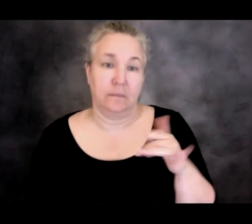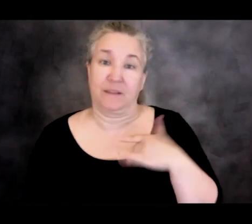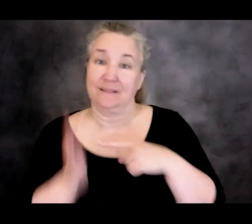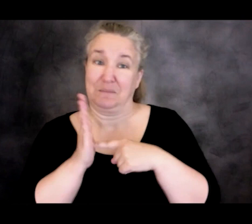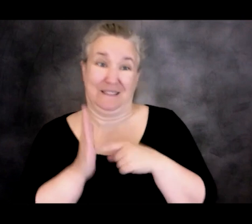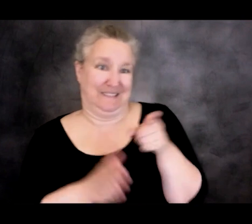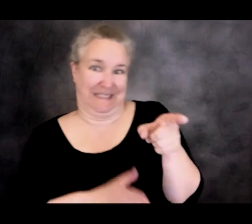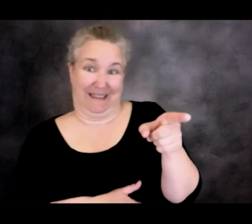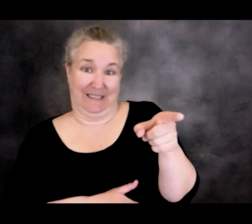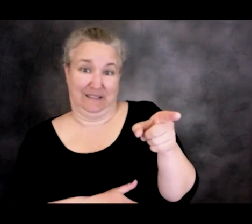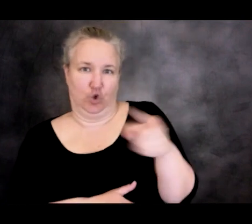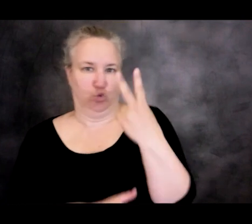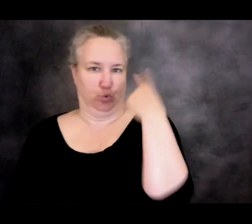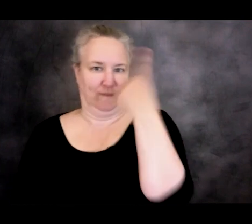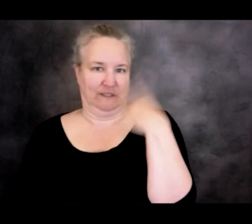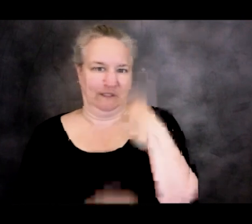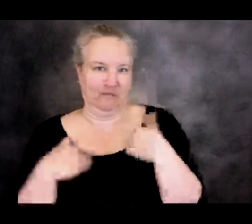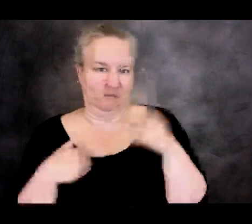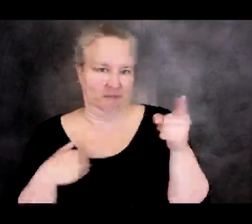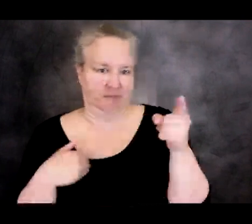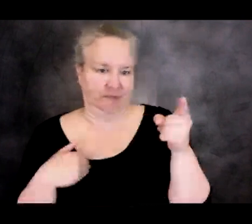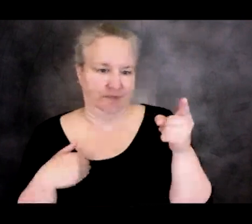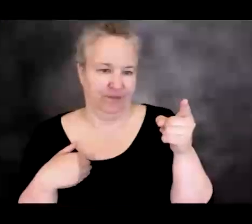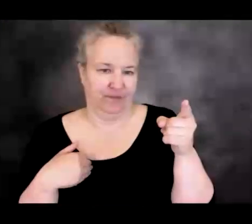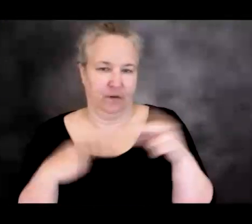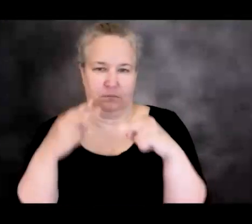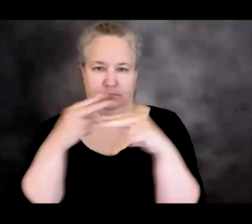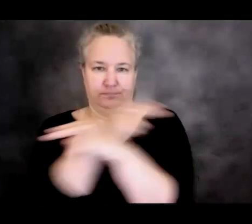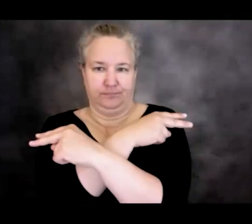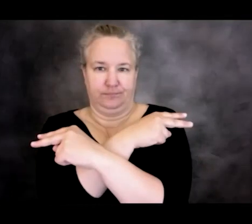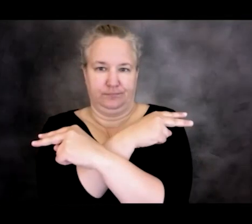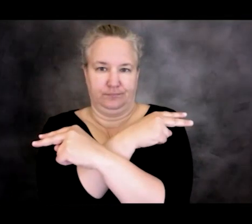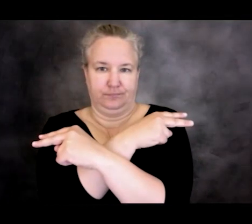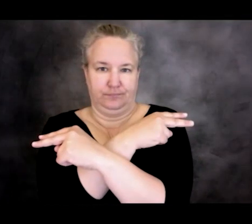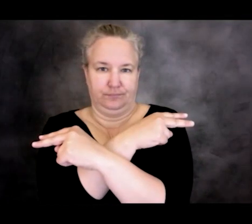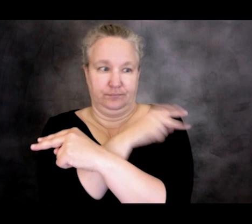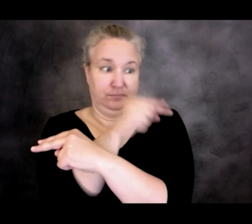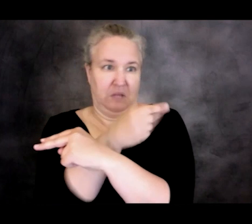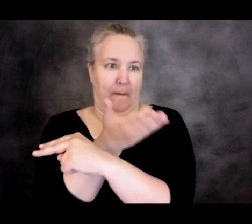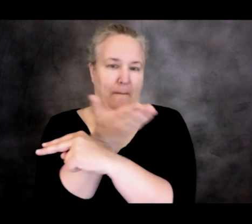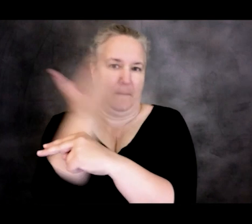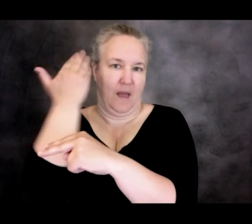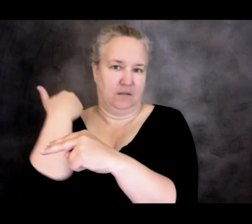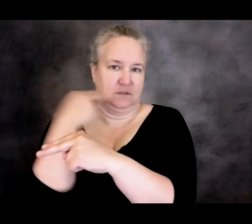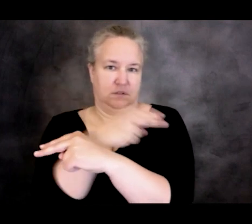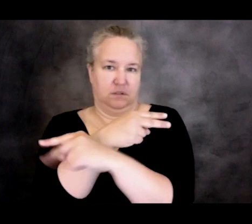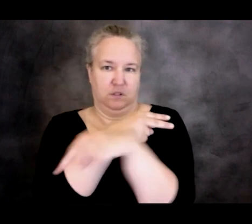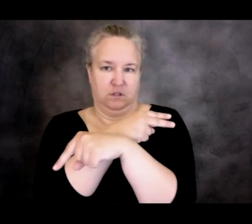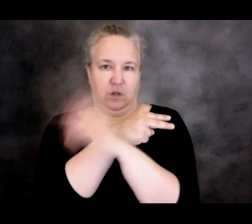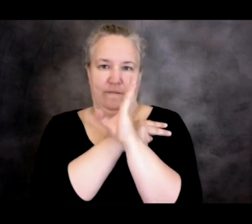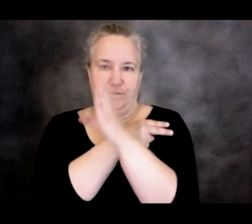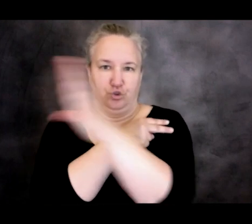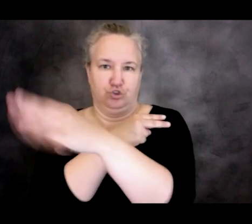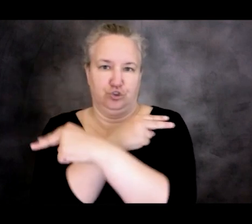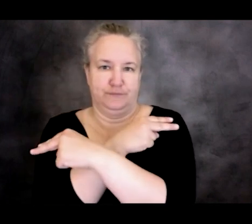as having 2 faces, looking opposite ways, one towards the past and other towards the